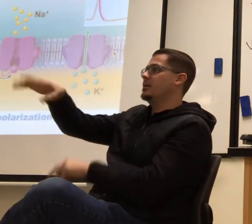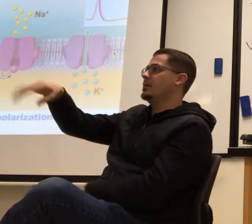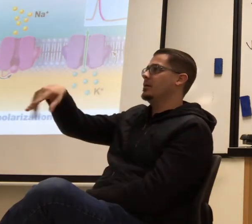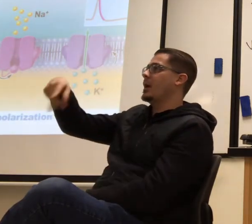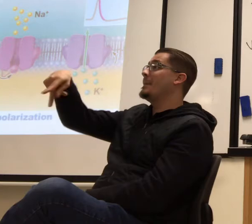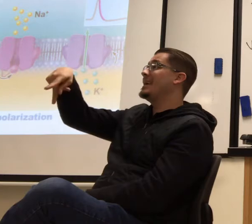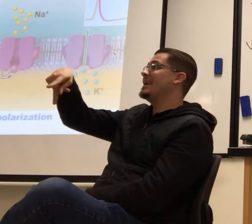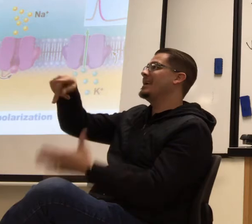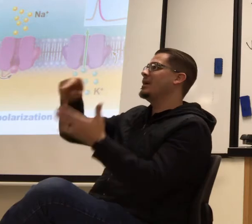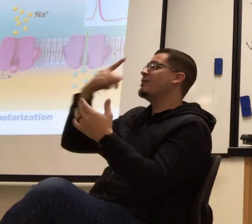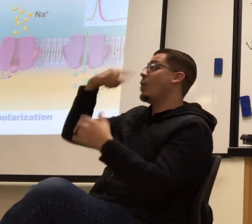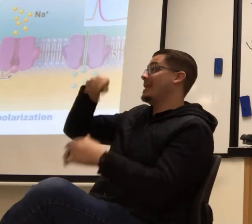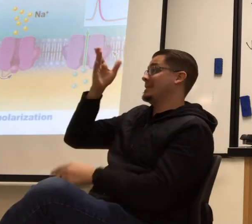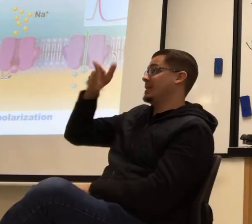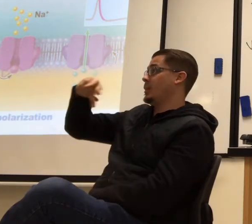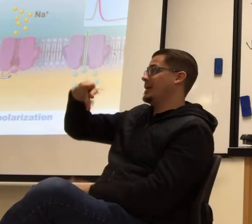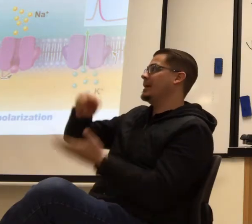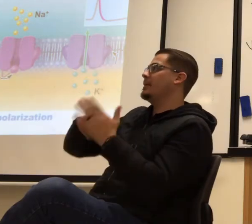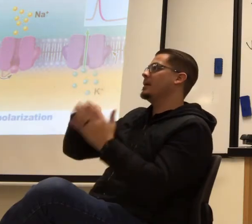notes.